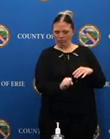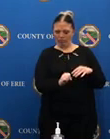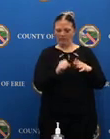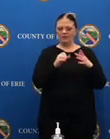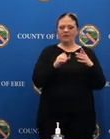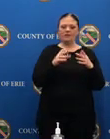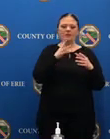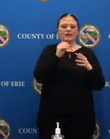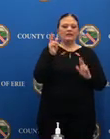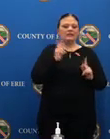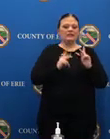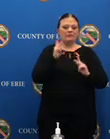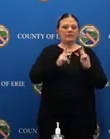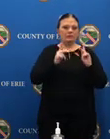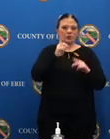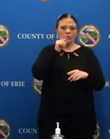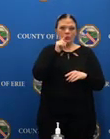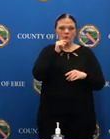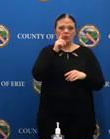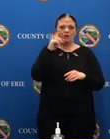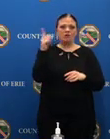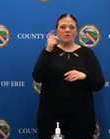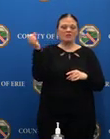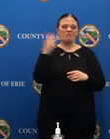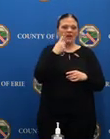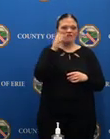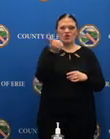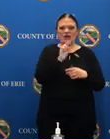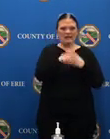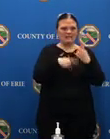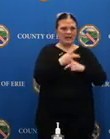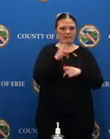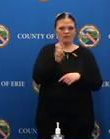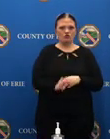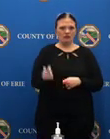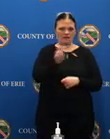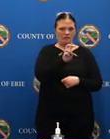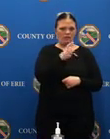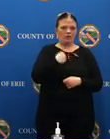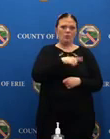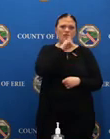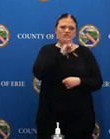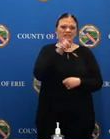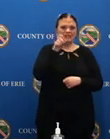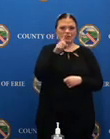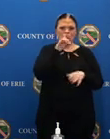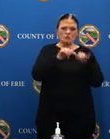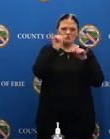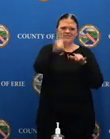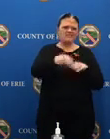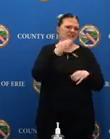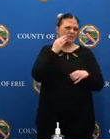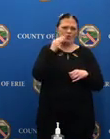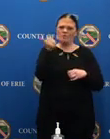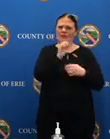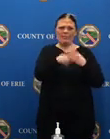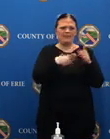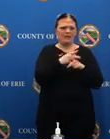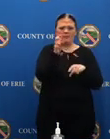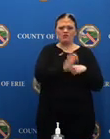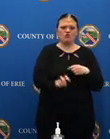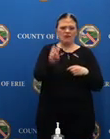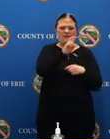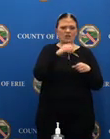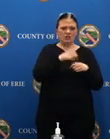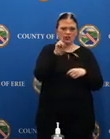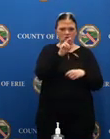for people who are returning for any type of travel, that we really need you to stay at home. Any type of travel in the